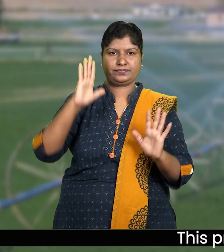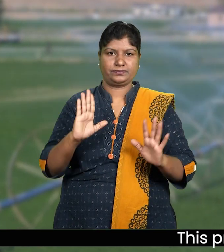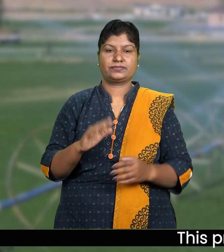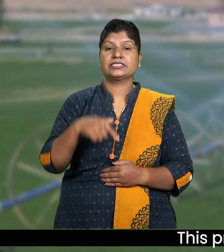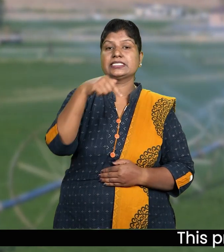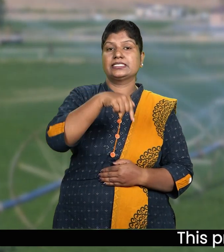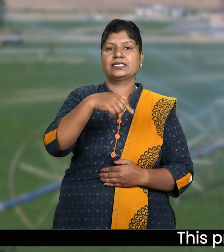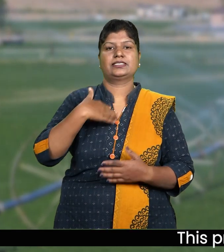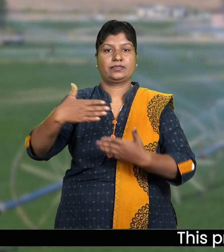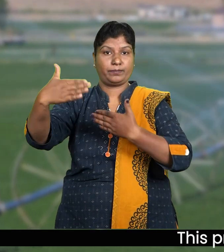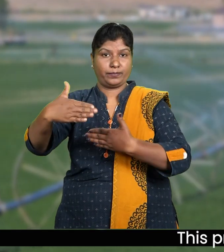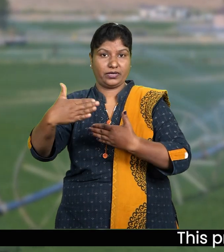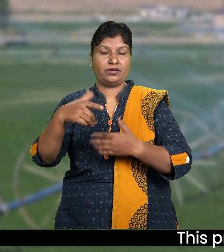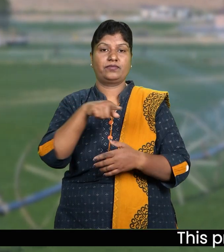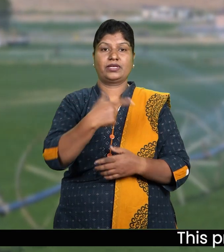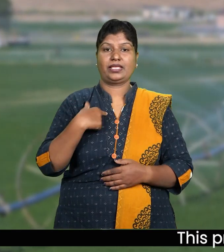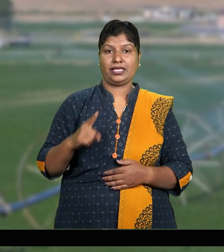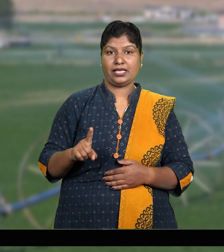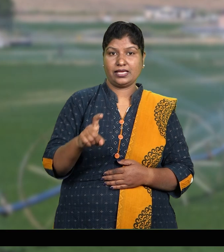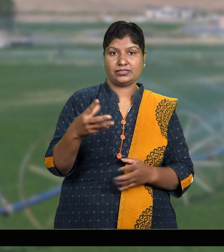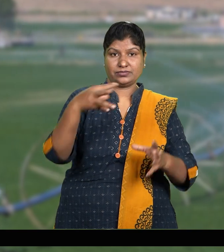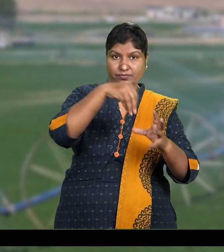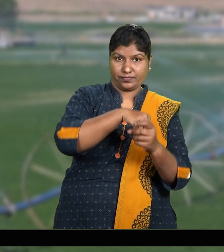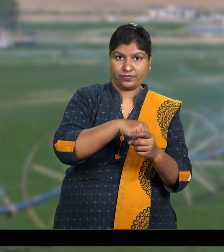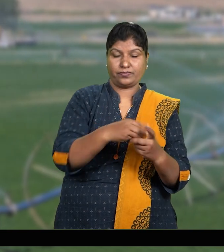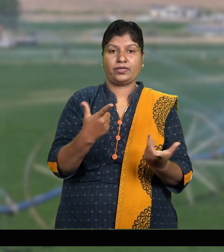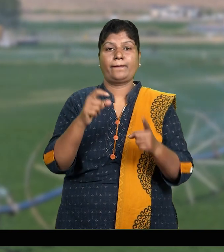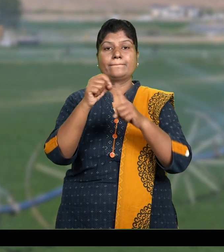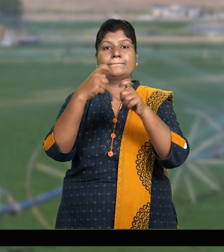This prevents the attack by insect pests,